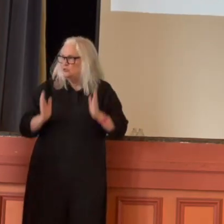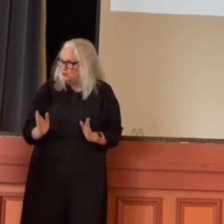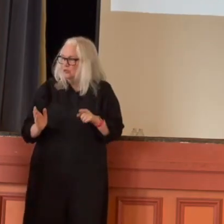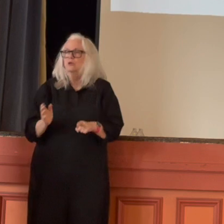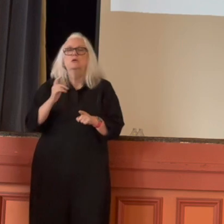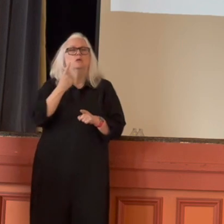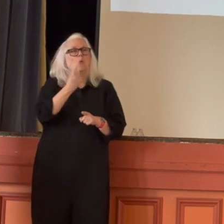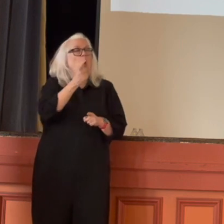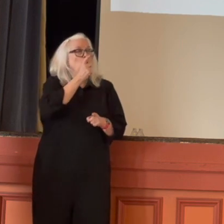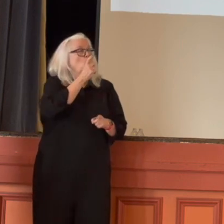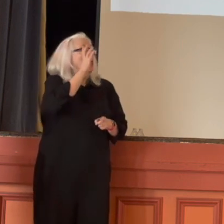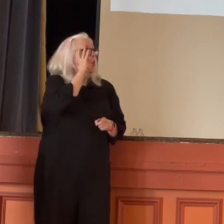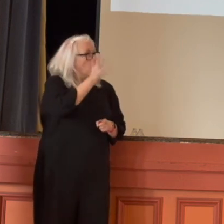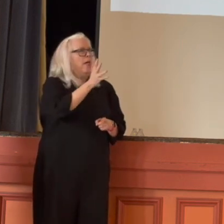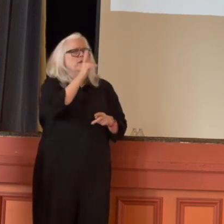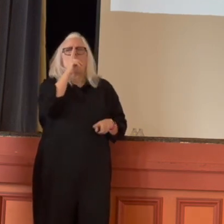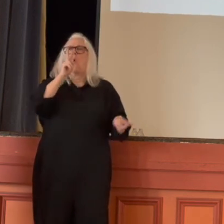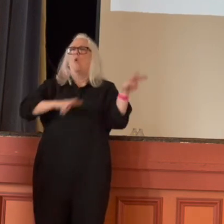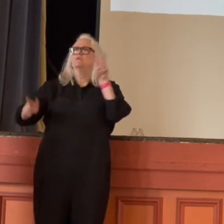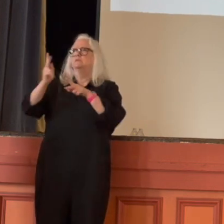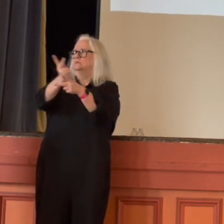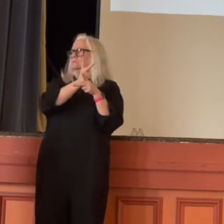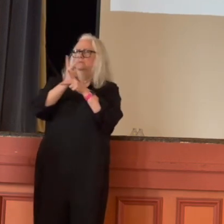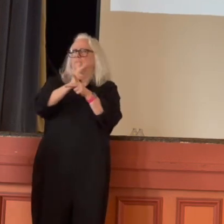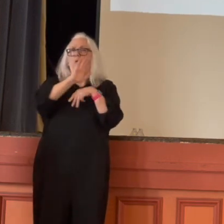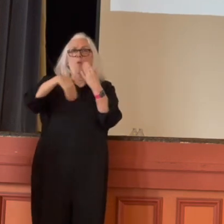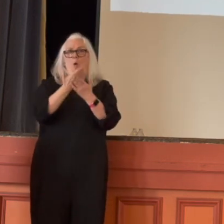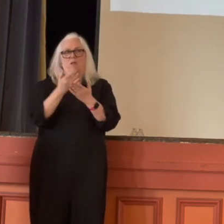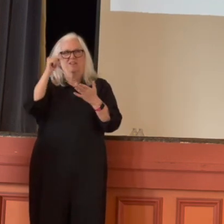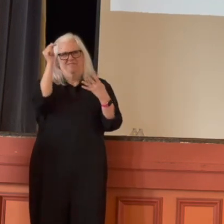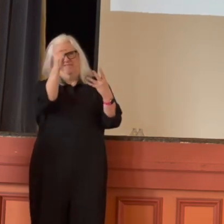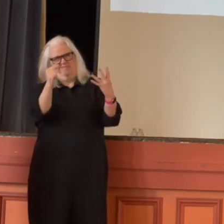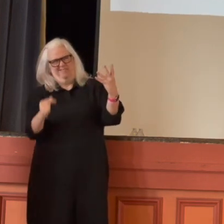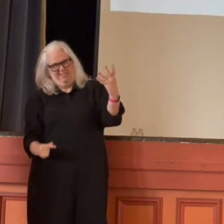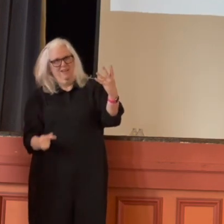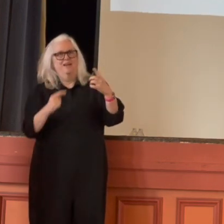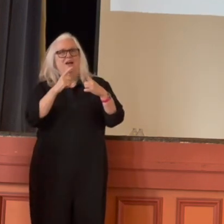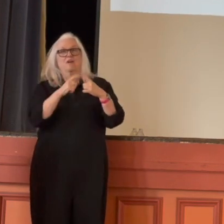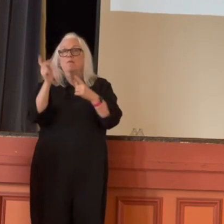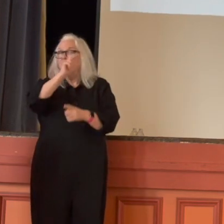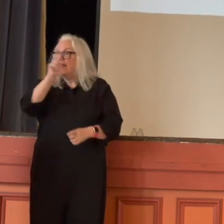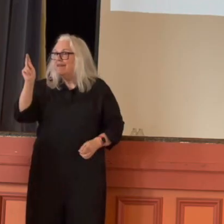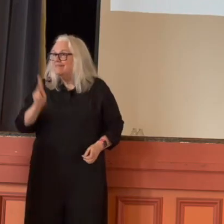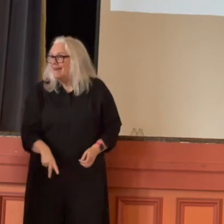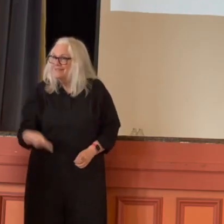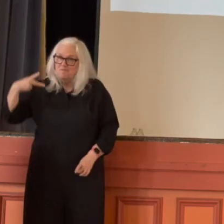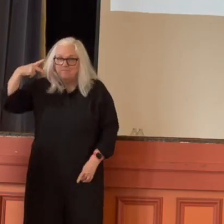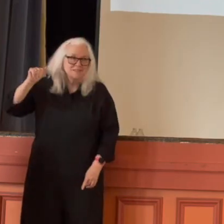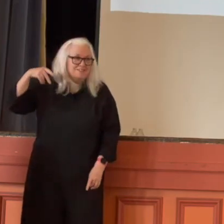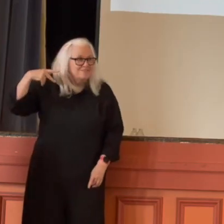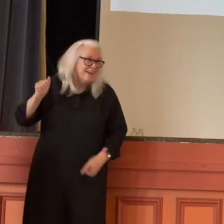one who's overseeing all of this stuff, all the way from Philadelphia,